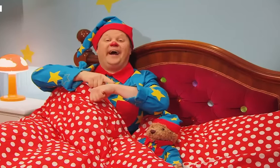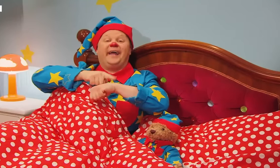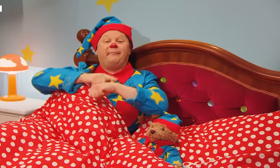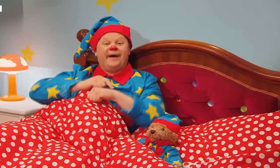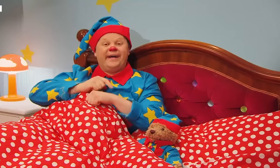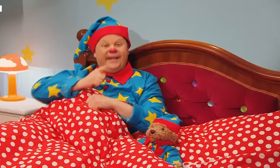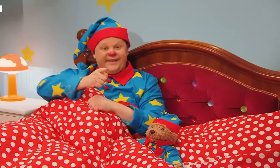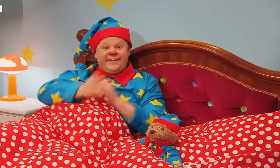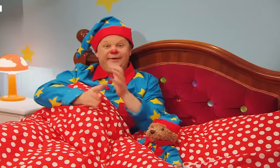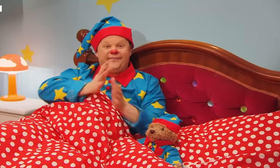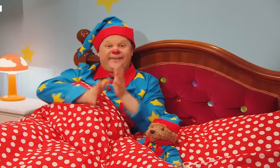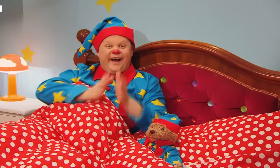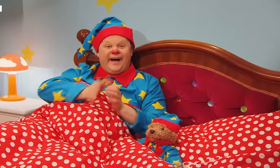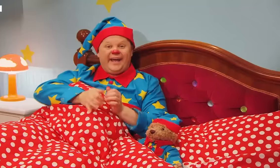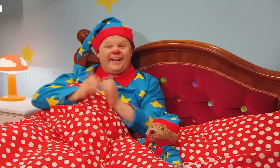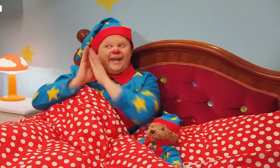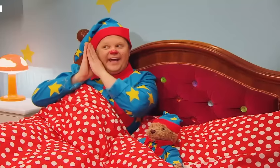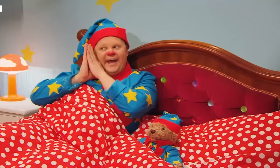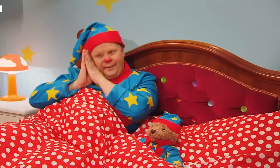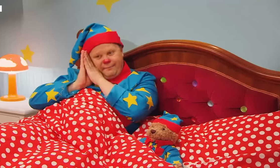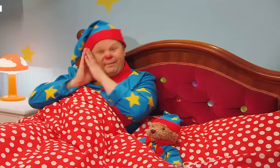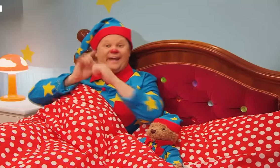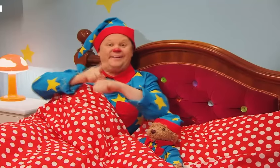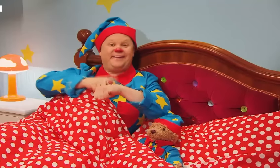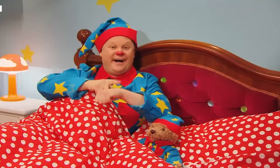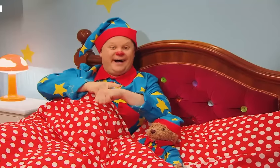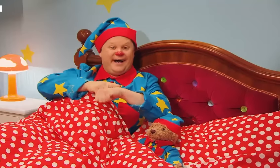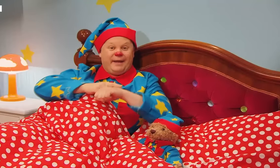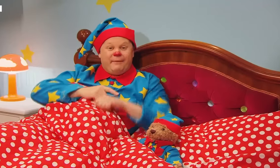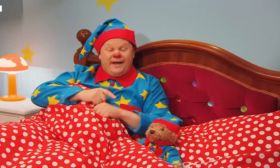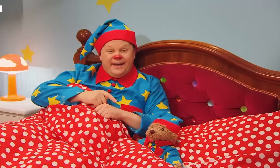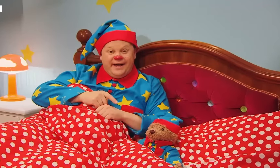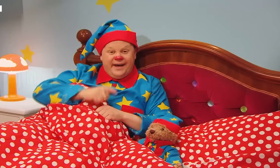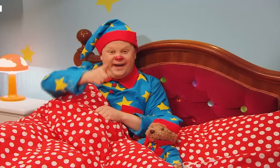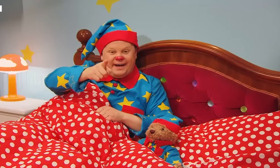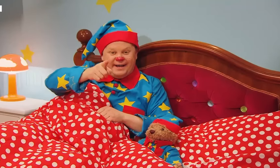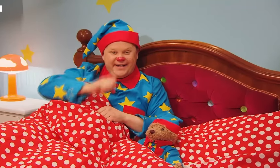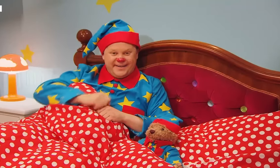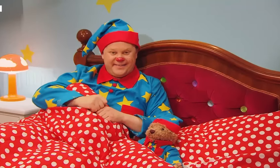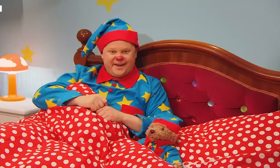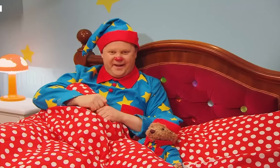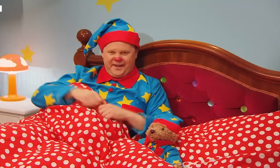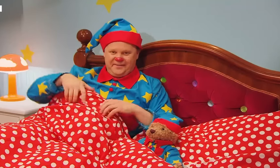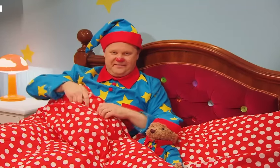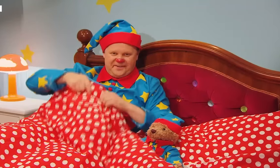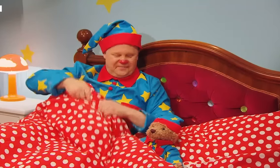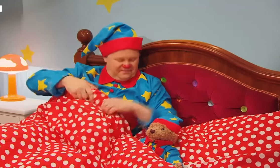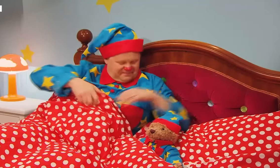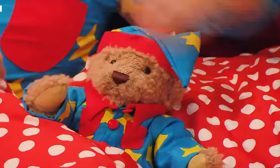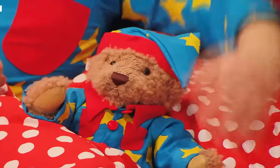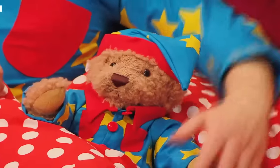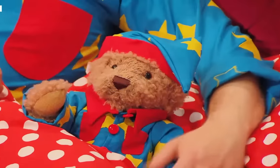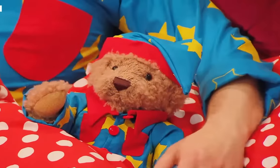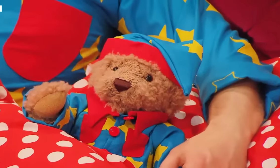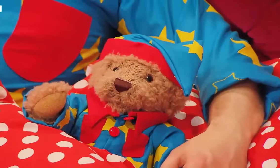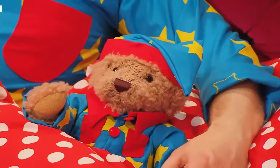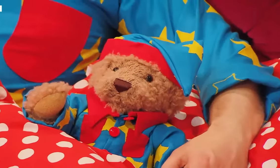bedtime. You sign. Bedtime. Ah, good signing. Thank you, Mr.